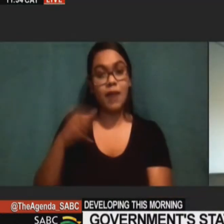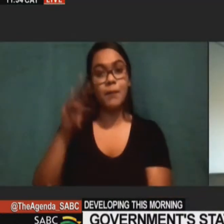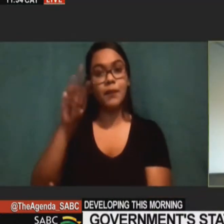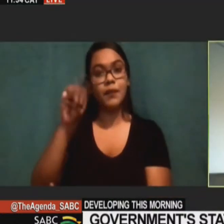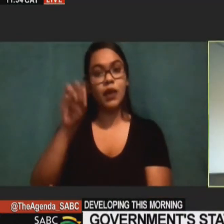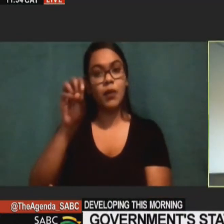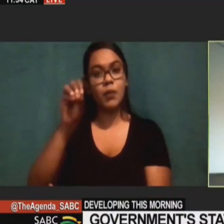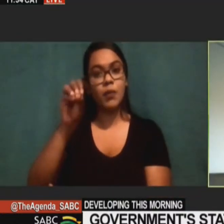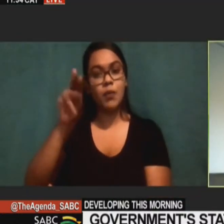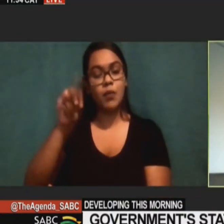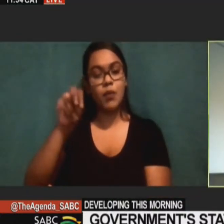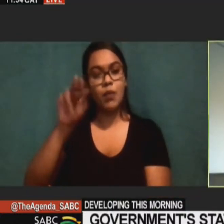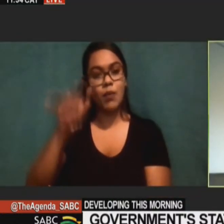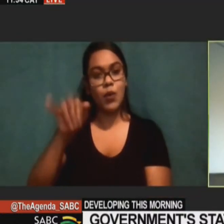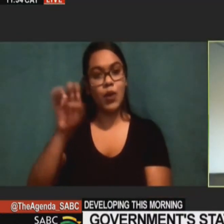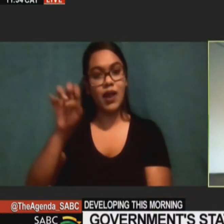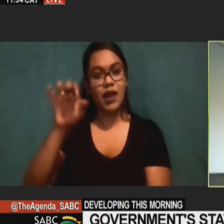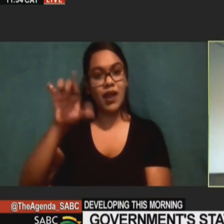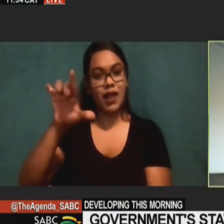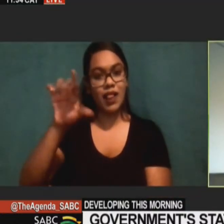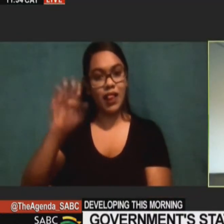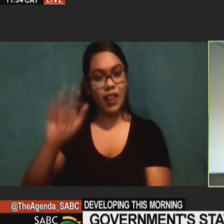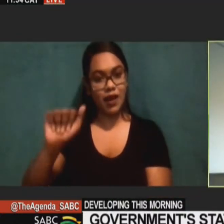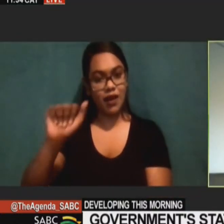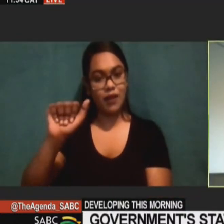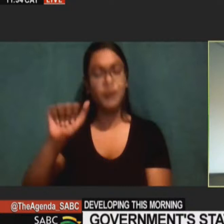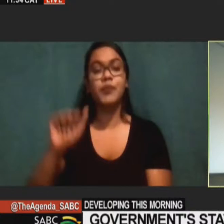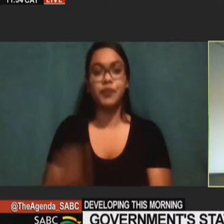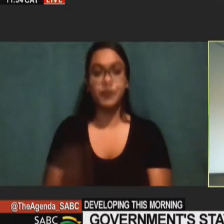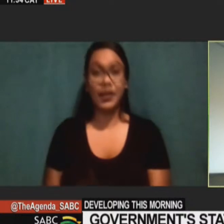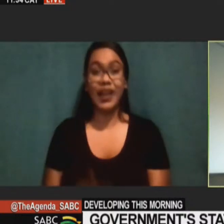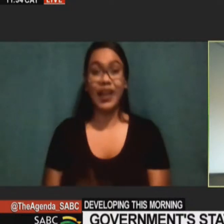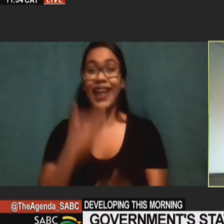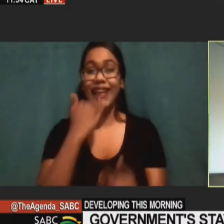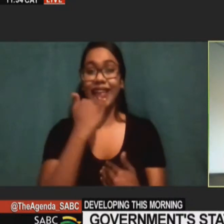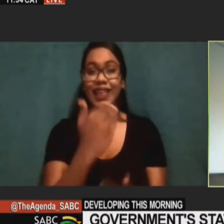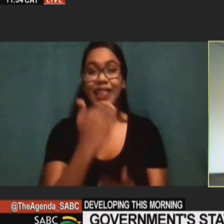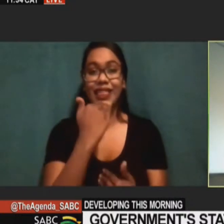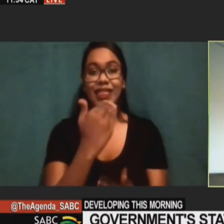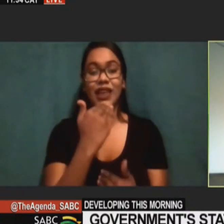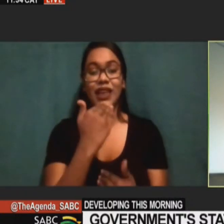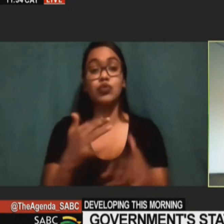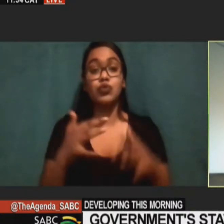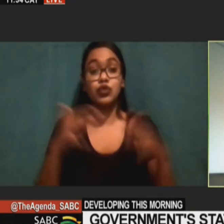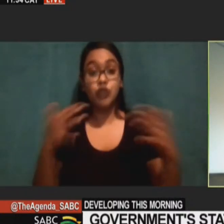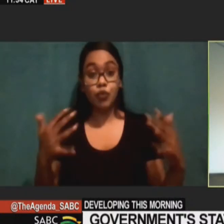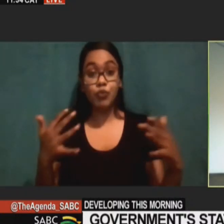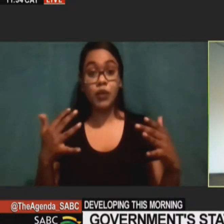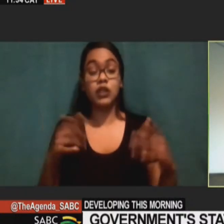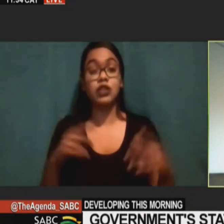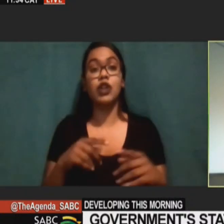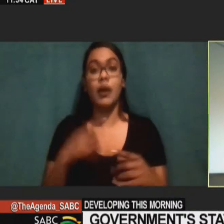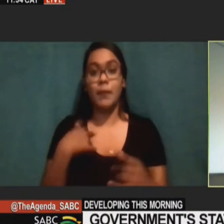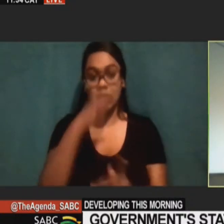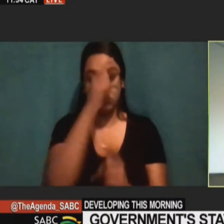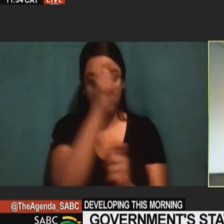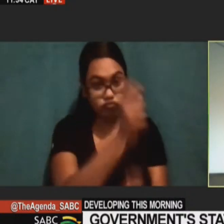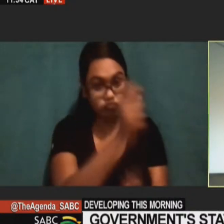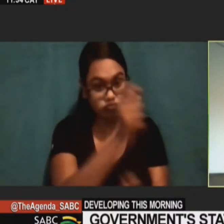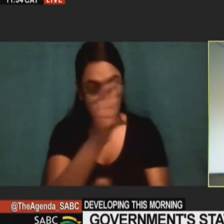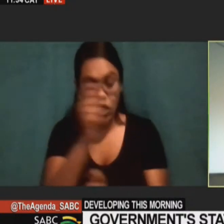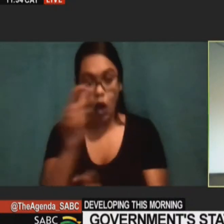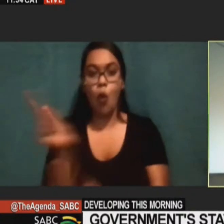Thank you very much, Foster. And let me also acknowledge the Honorable